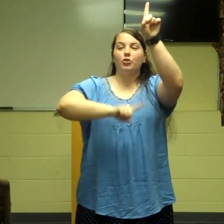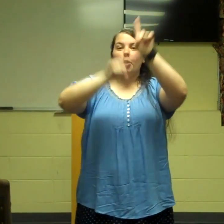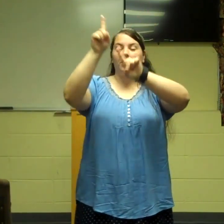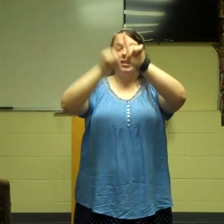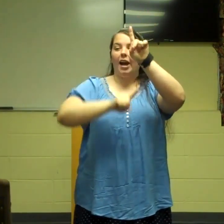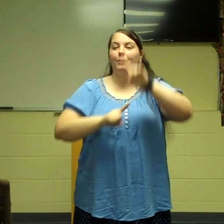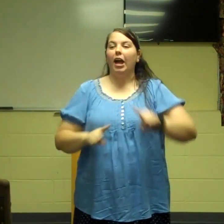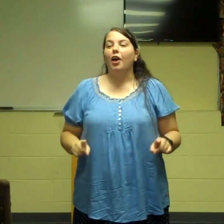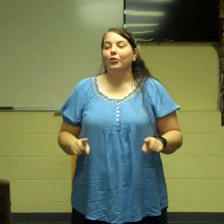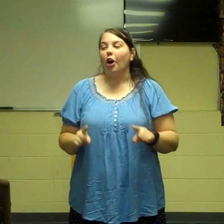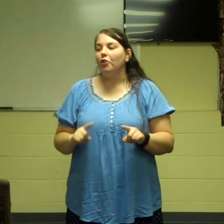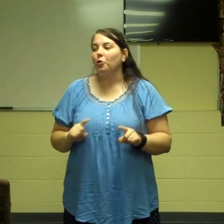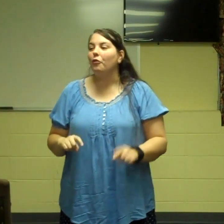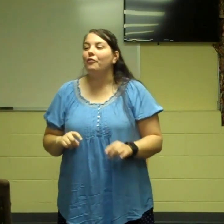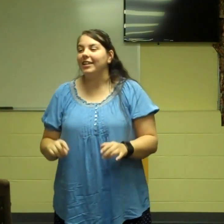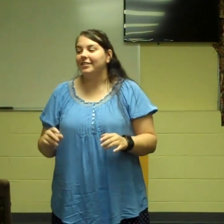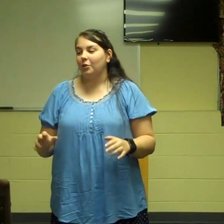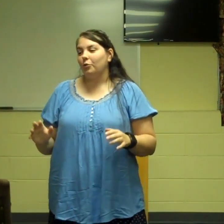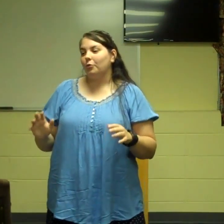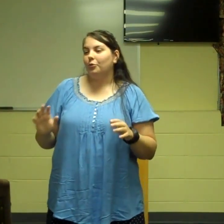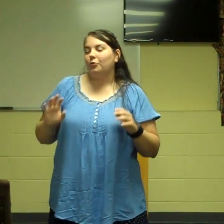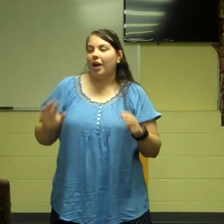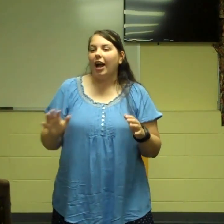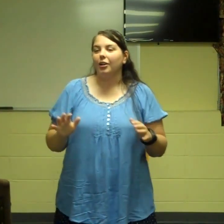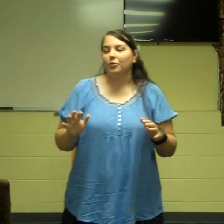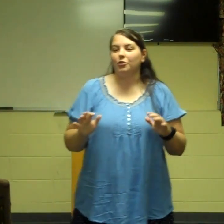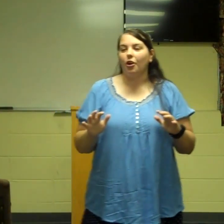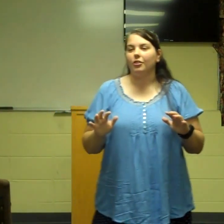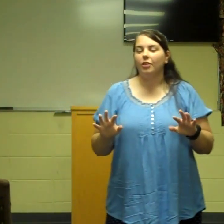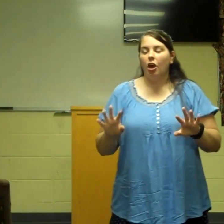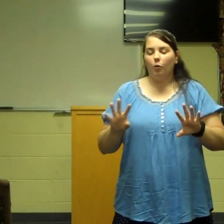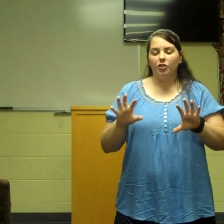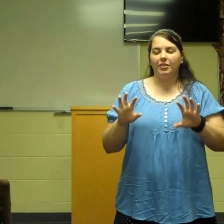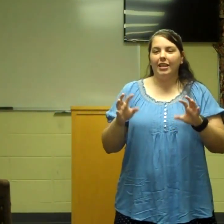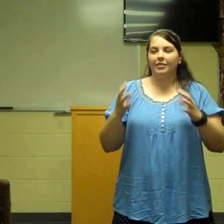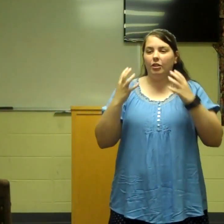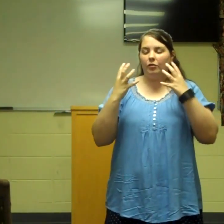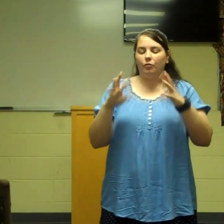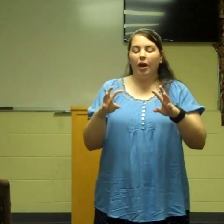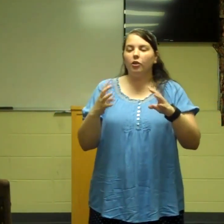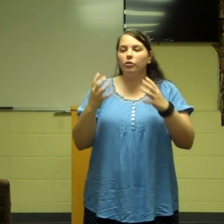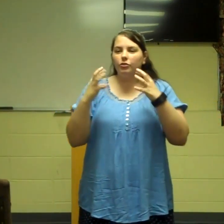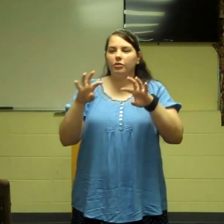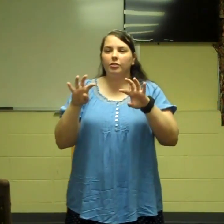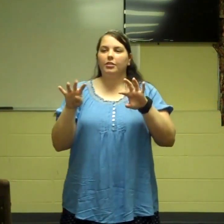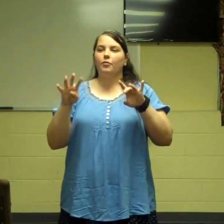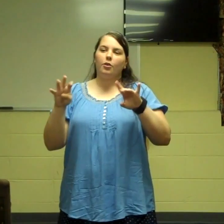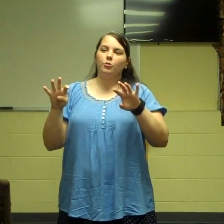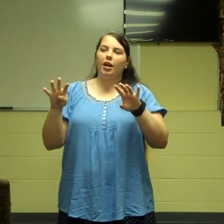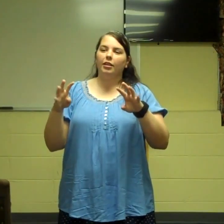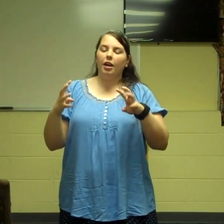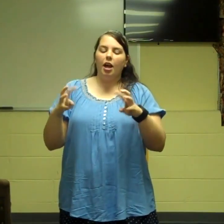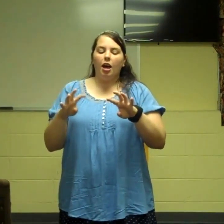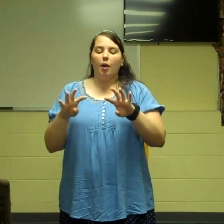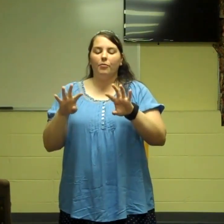are up in the sky. There's also a fancy sign for stars, which is freckles. It's a freckle sign.